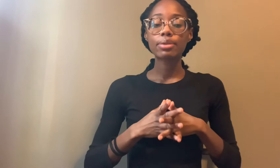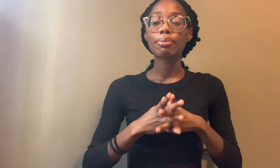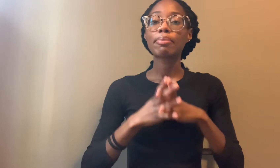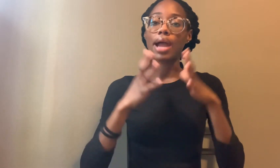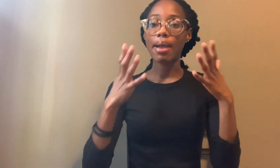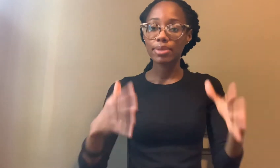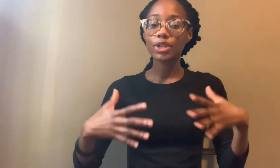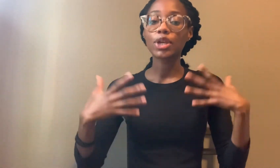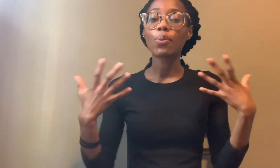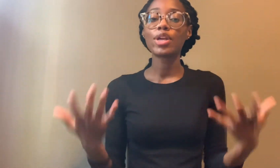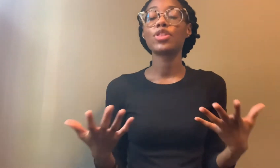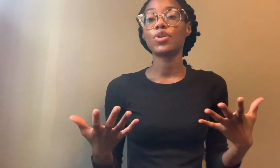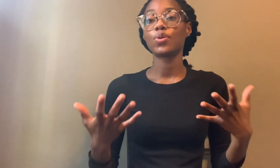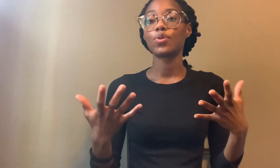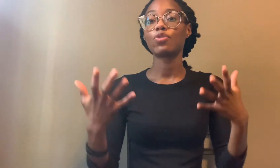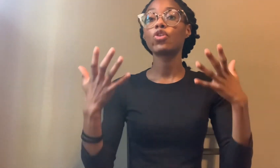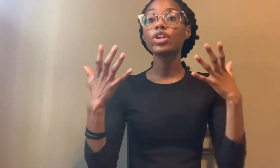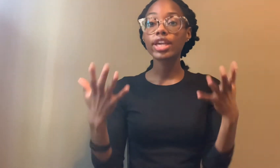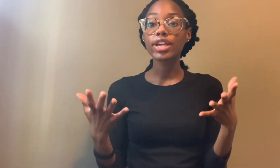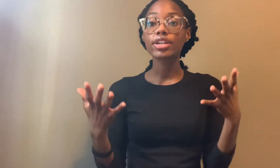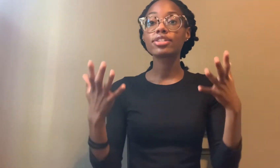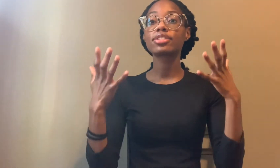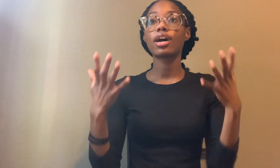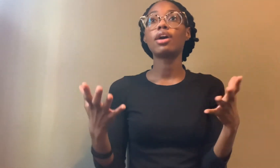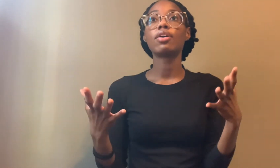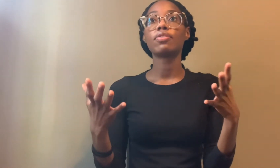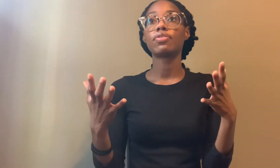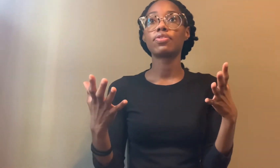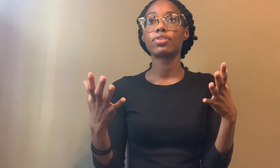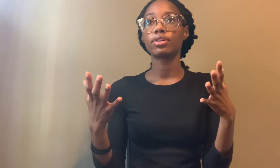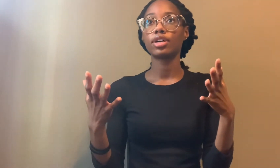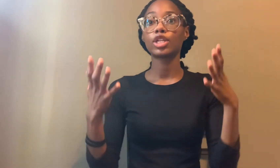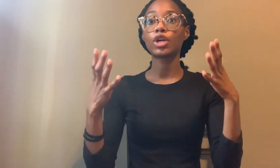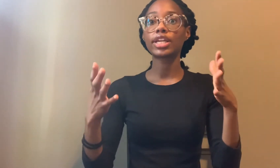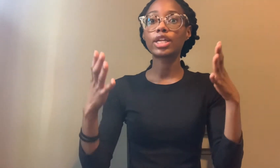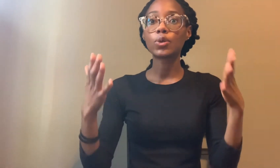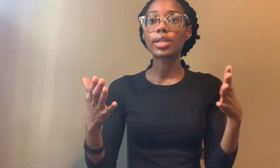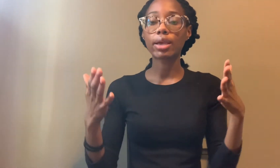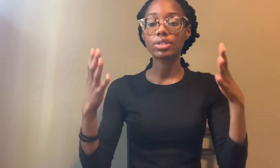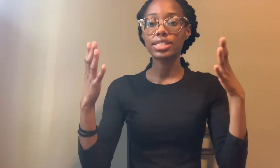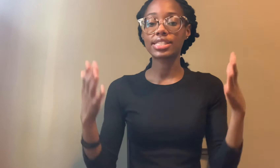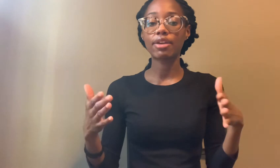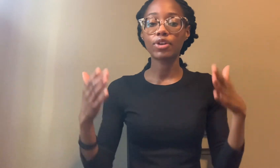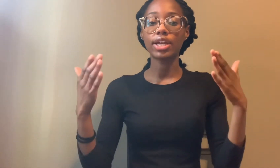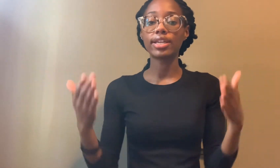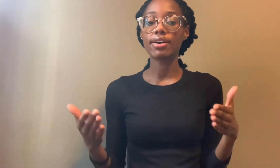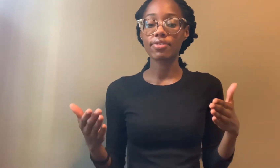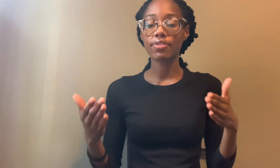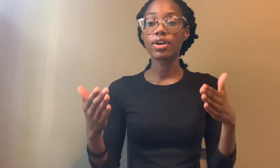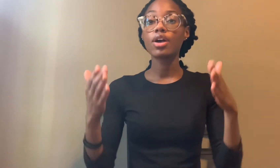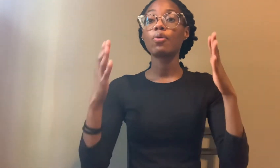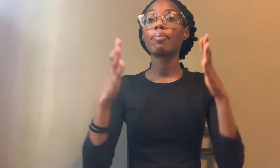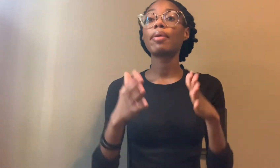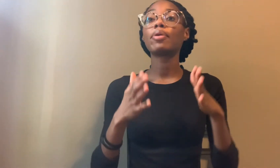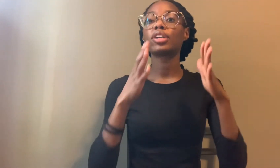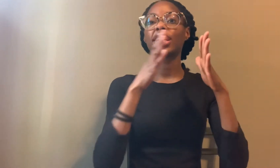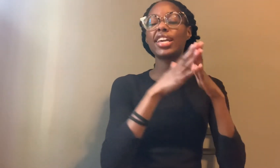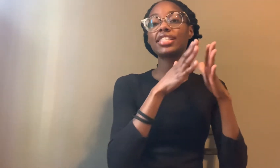remember, I'm learning with you. 4 years of learning a new language is never enough. Remember, kids